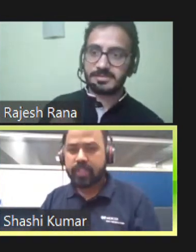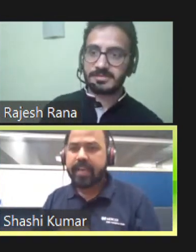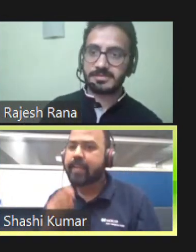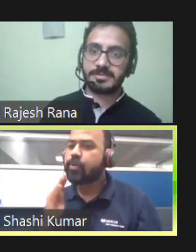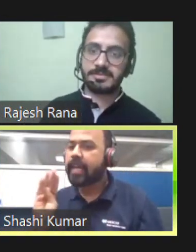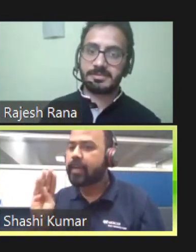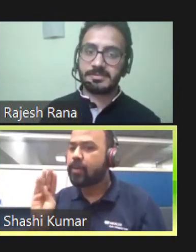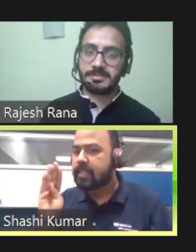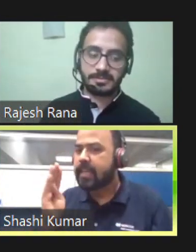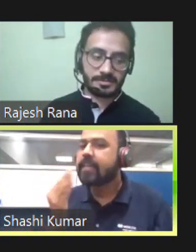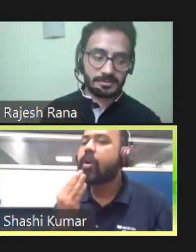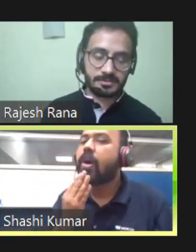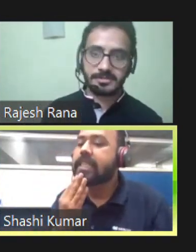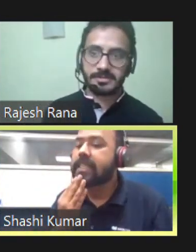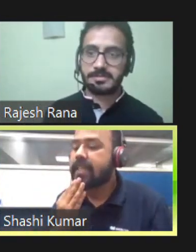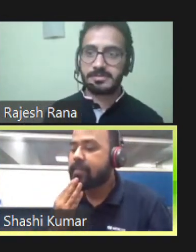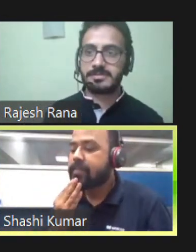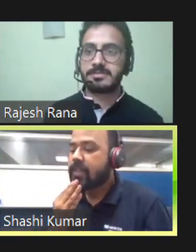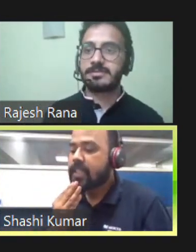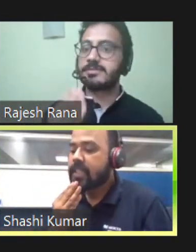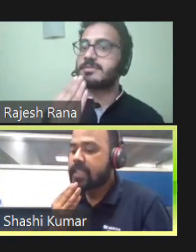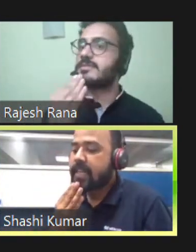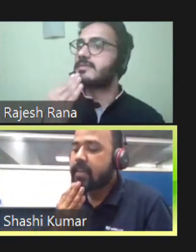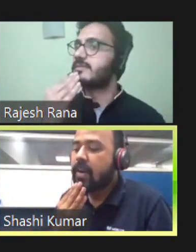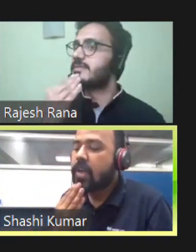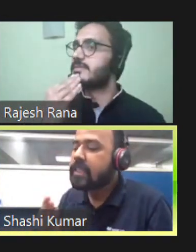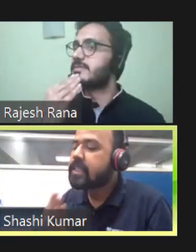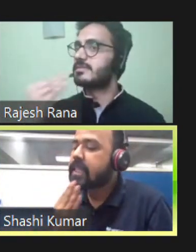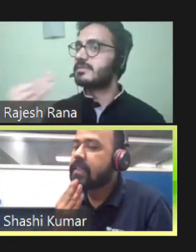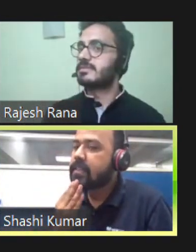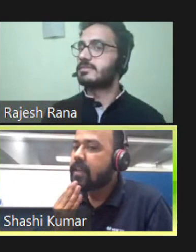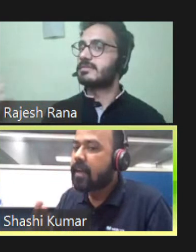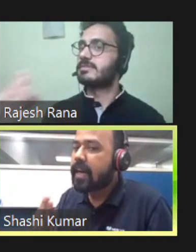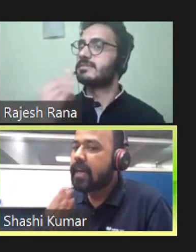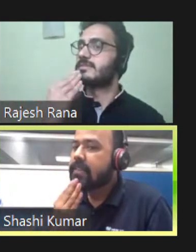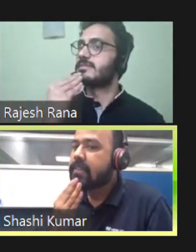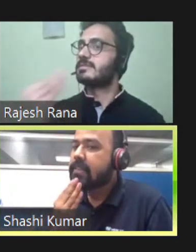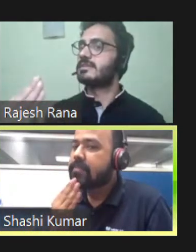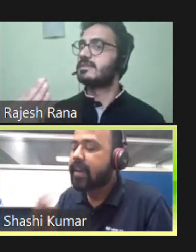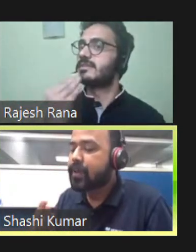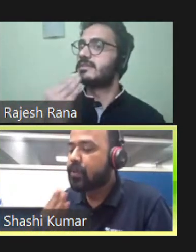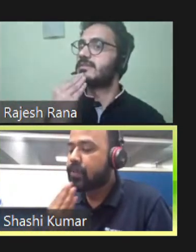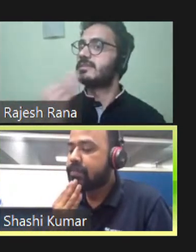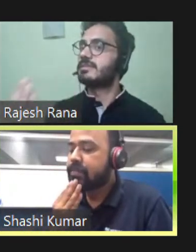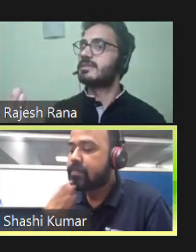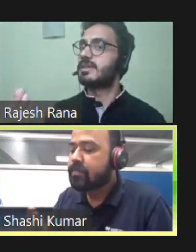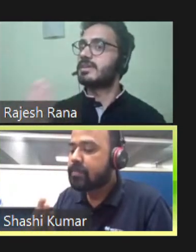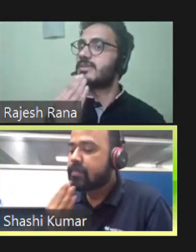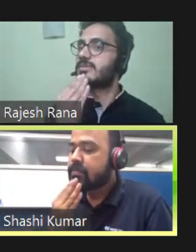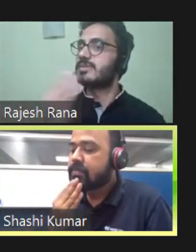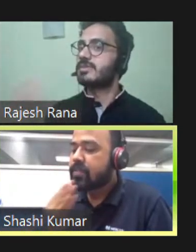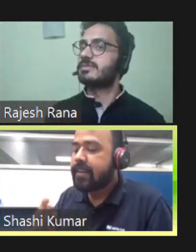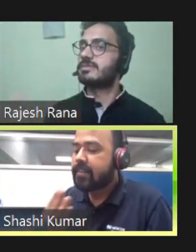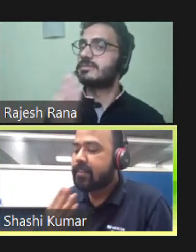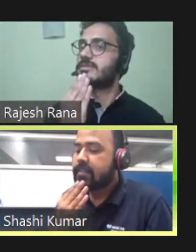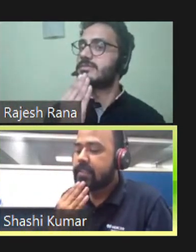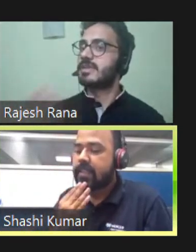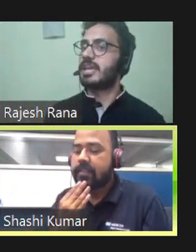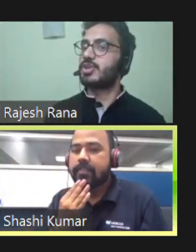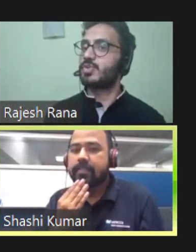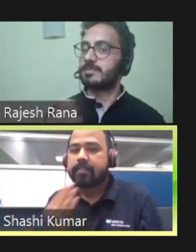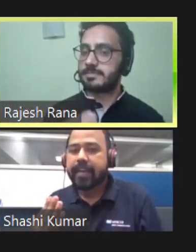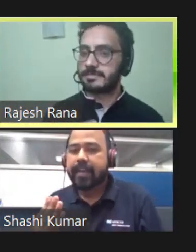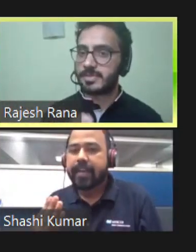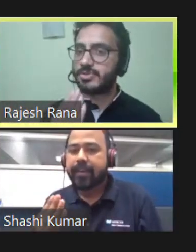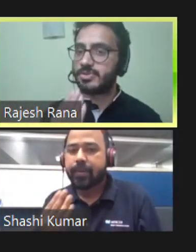How to say thank you? Thank you is like on the chin. Zenon, on the chin, and thank you. Right?